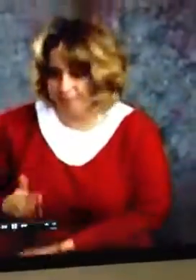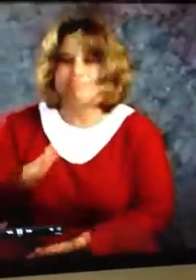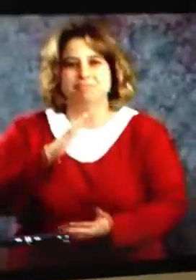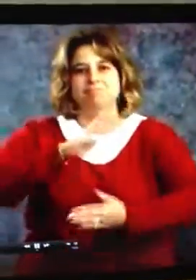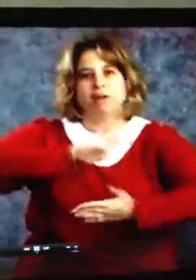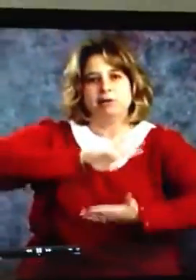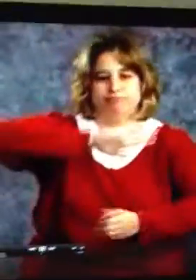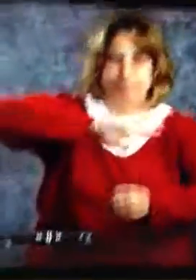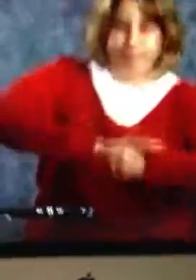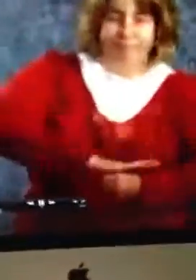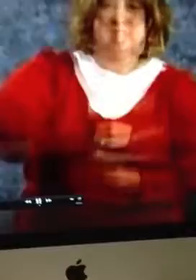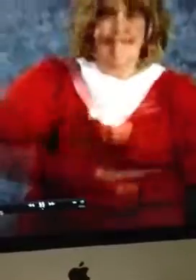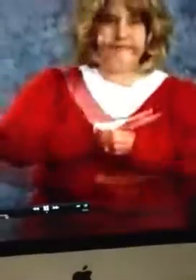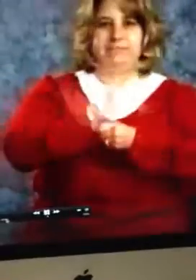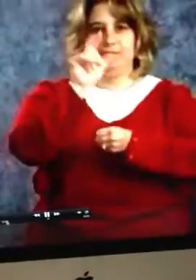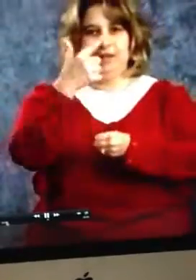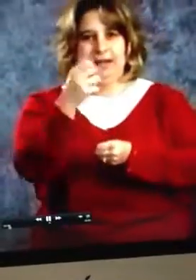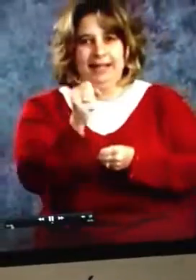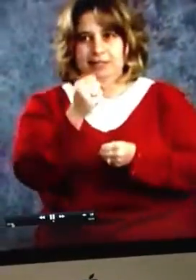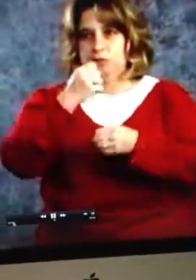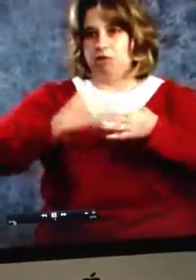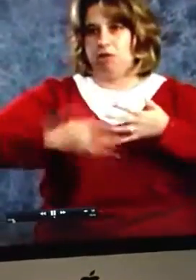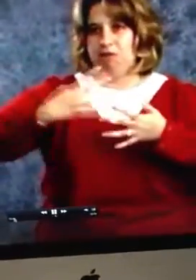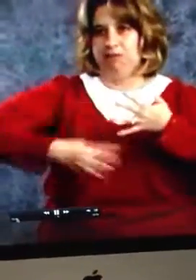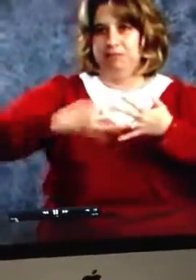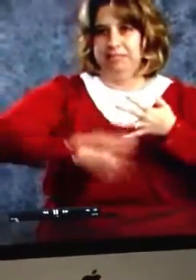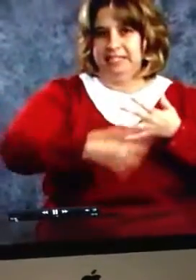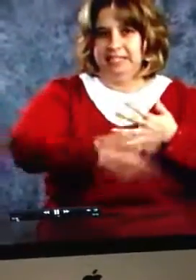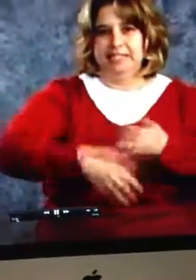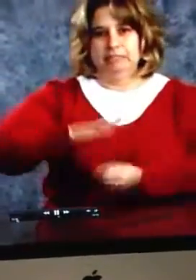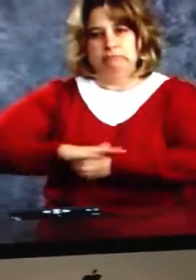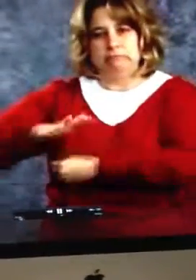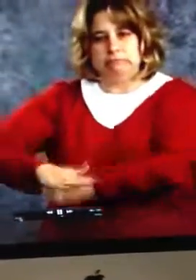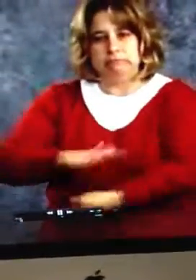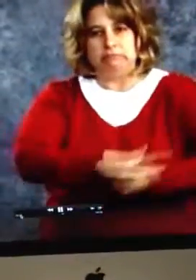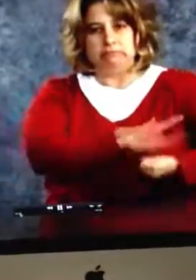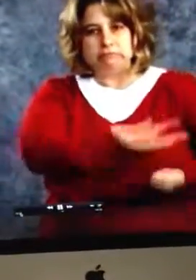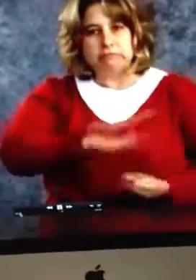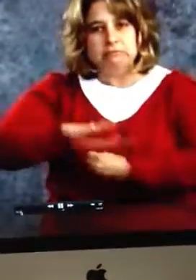And I tried, to stop the bleeding and put pressure over all of his cuts.